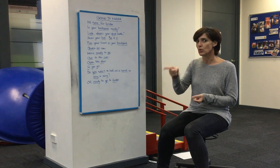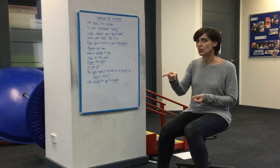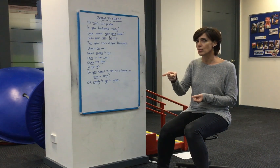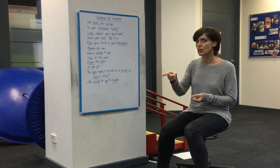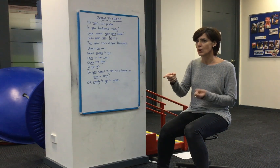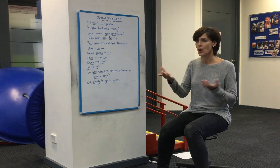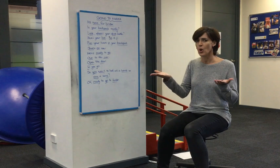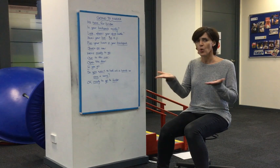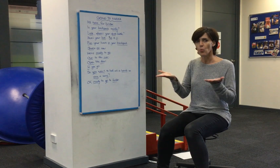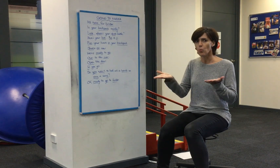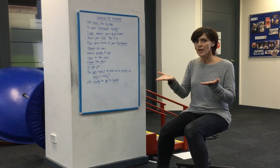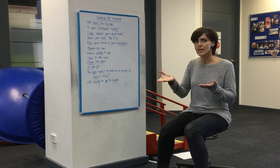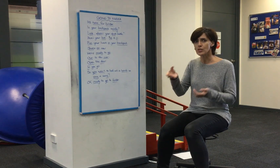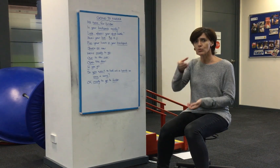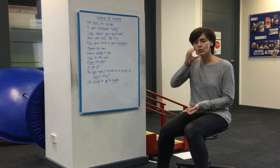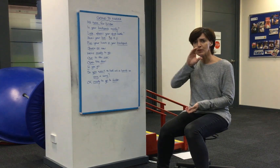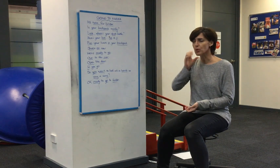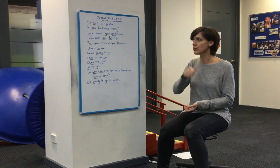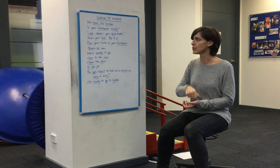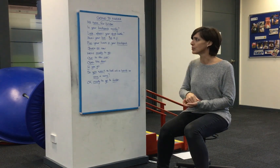Look, where's your drink bottle?